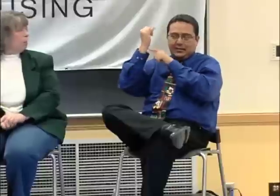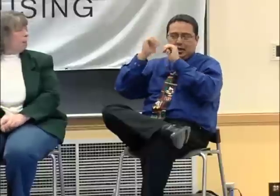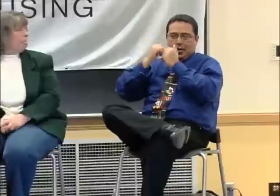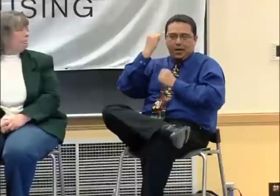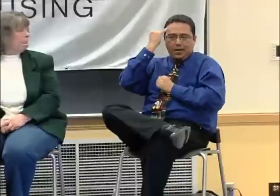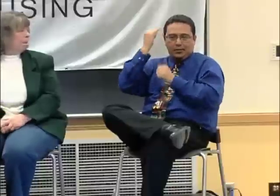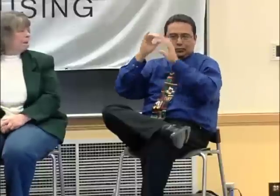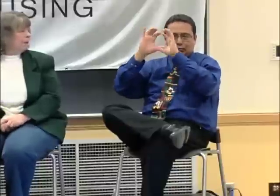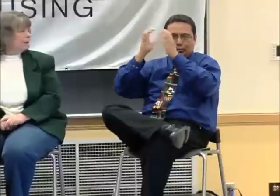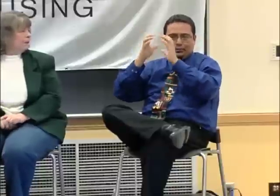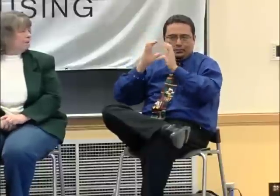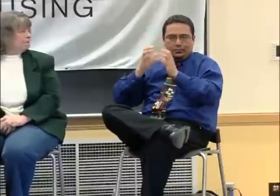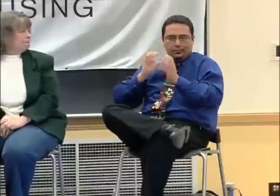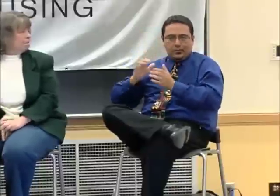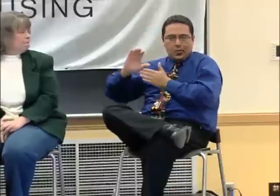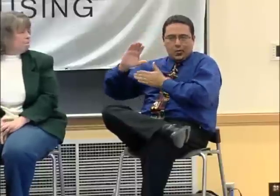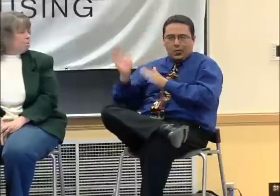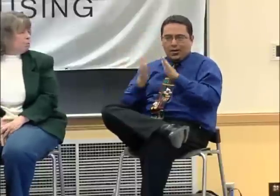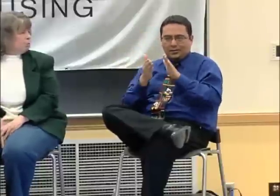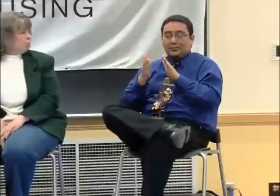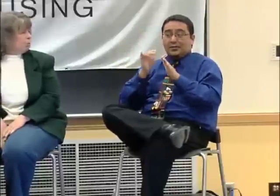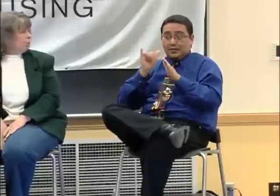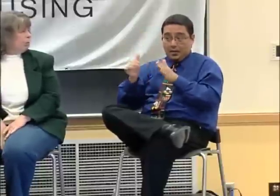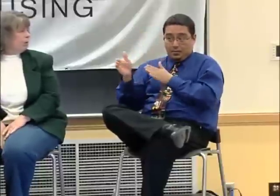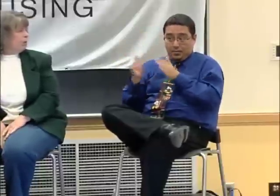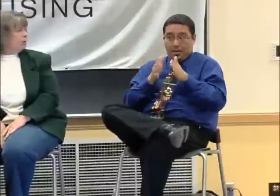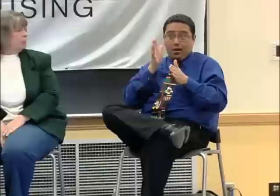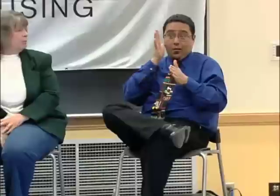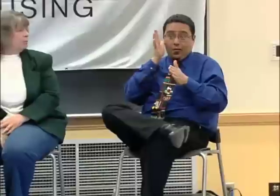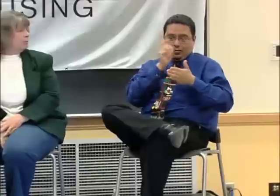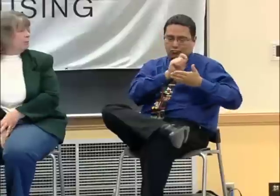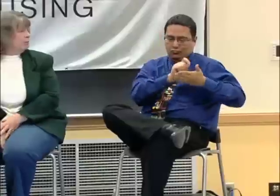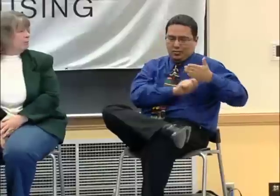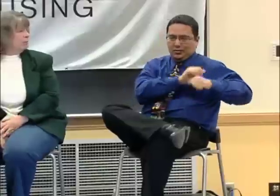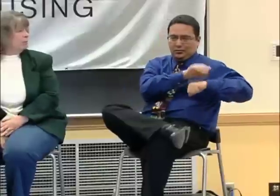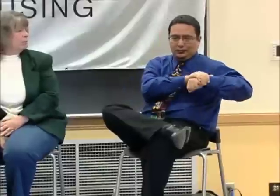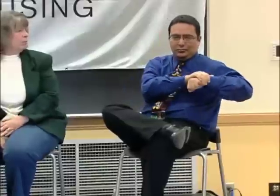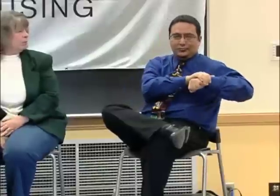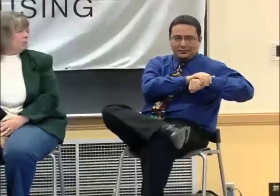English, so the ideas are clear in English?